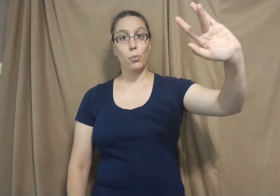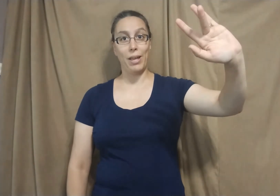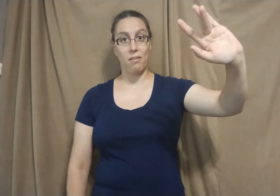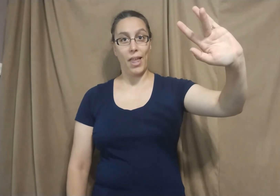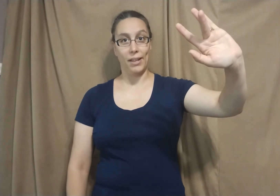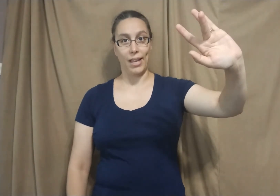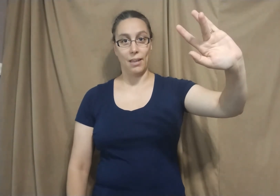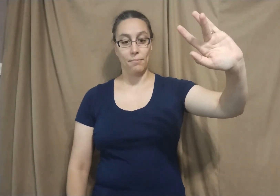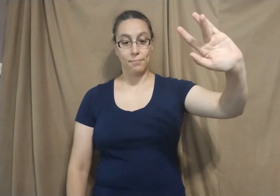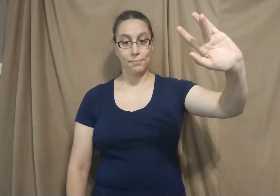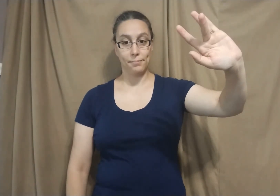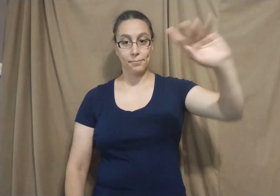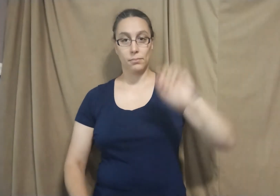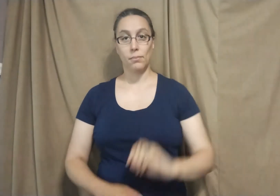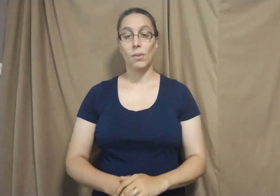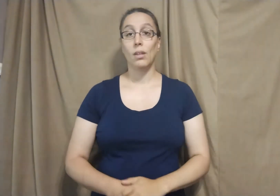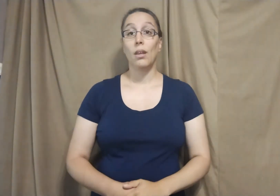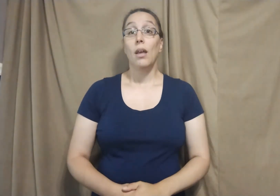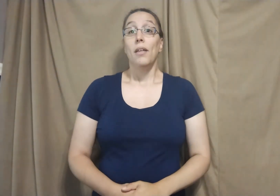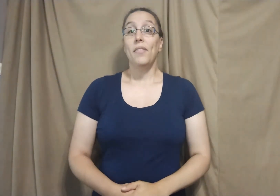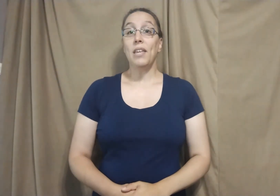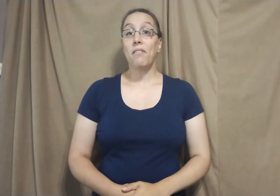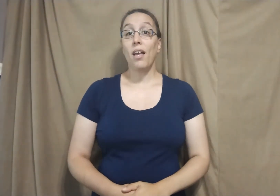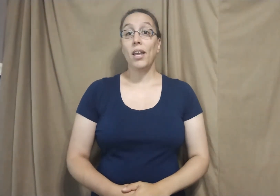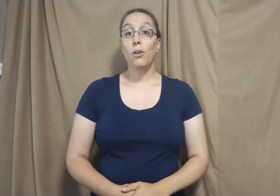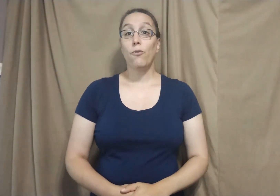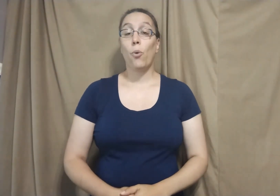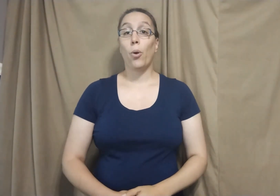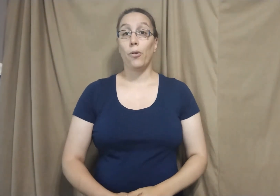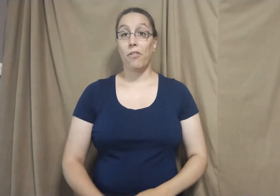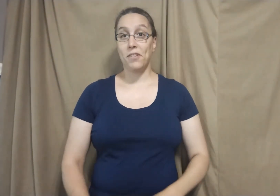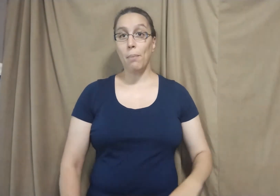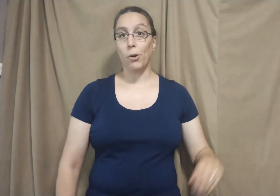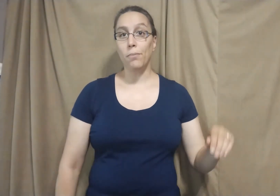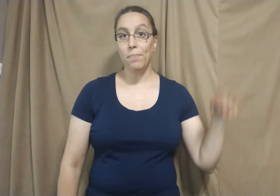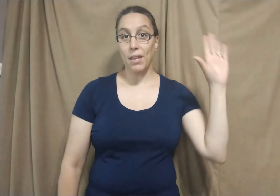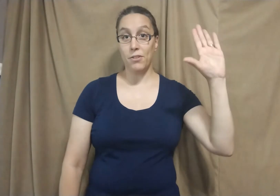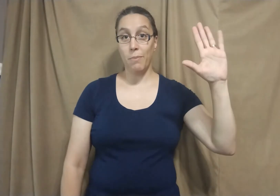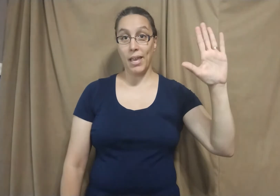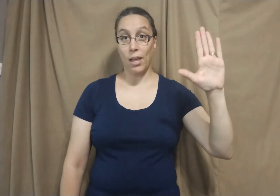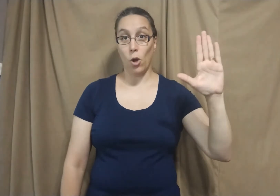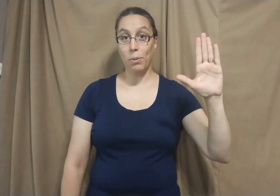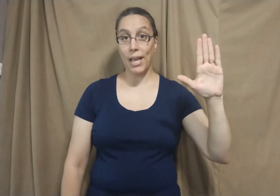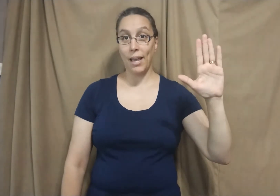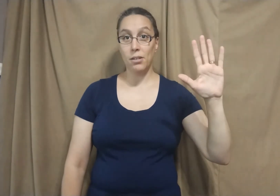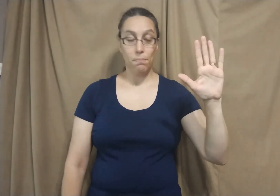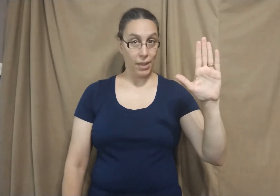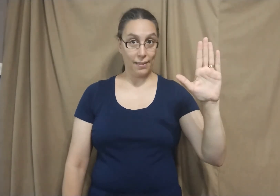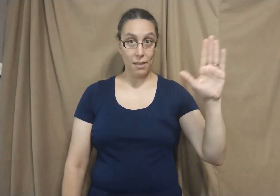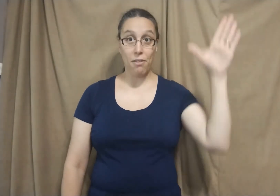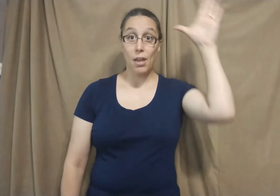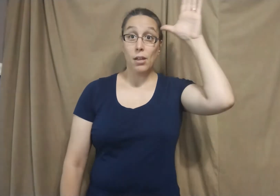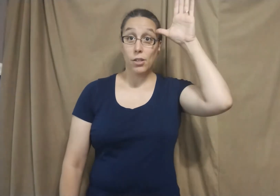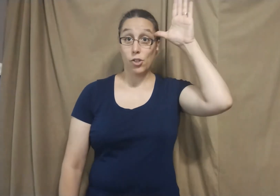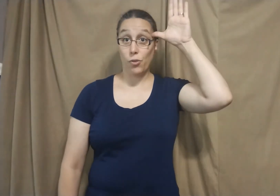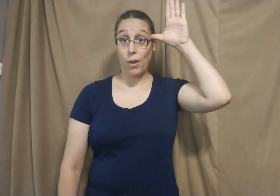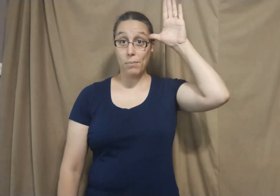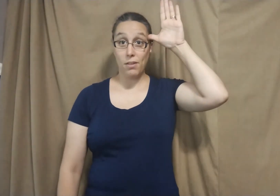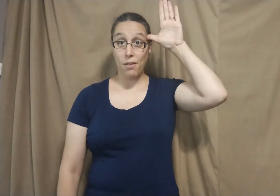away slightly. The sign for stubborn is to make an open hand like this, touch your thumb to the side